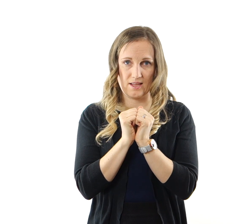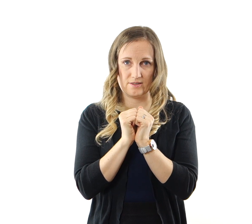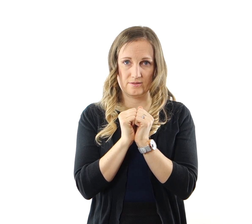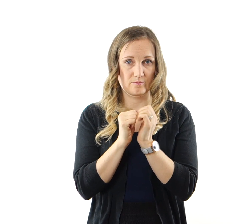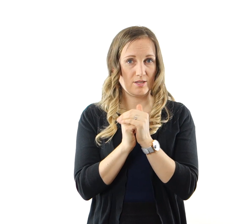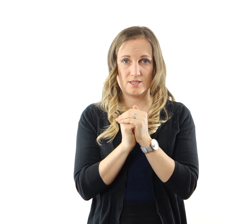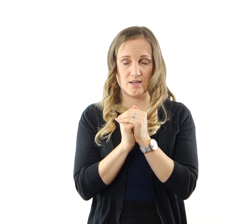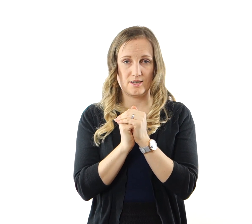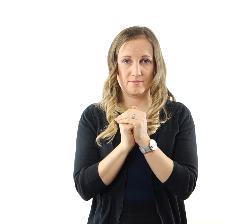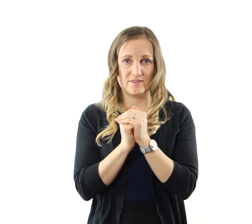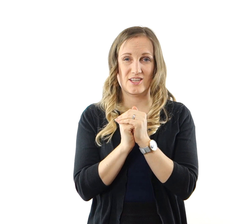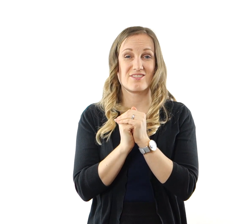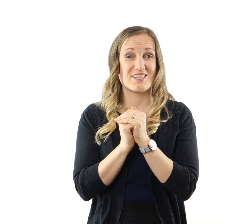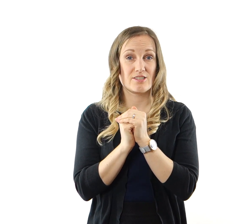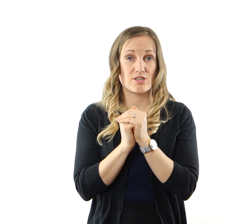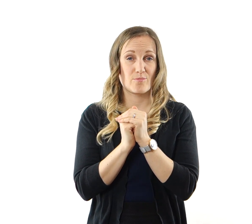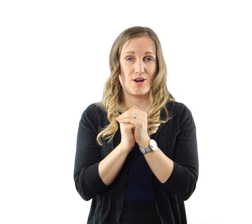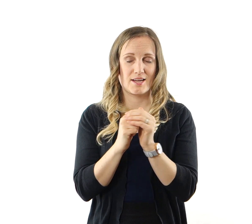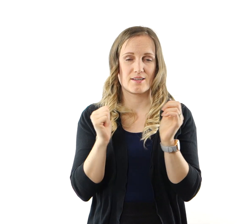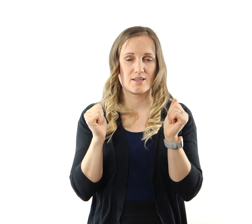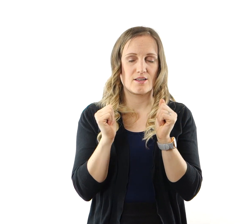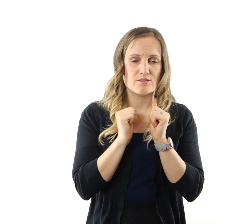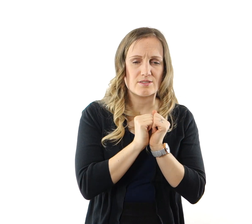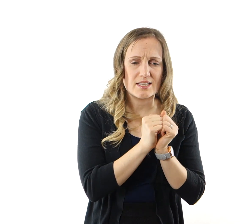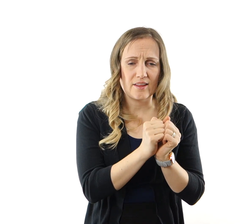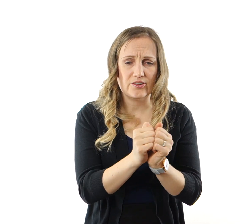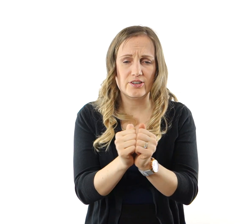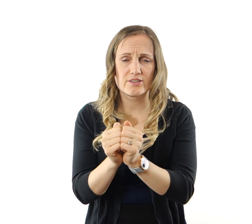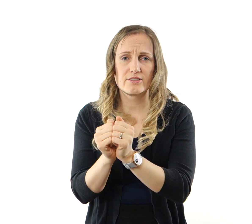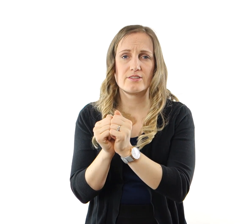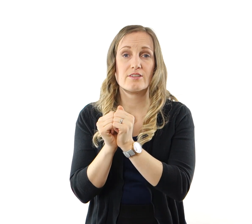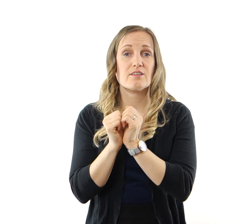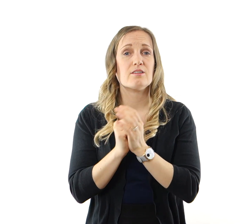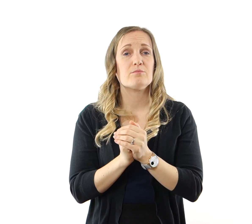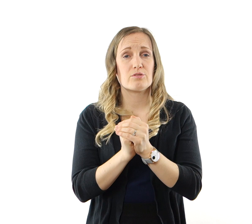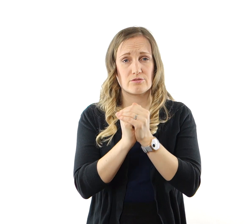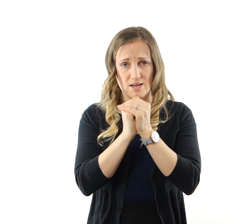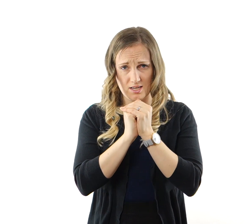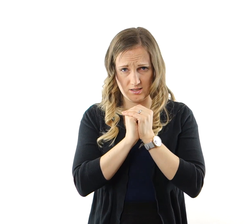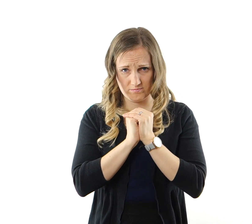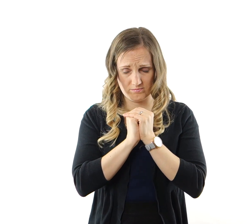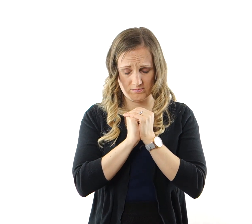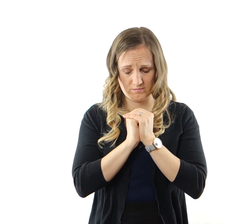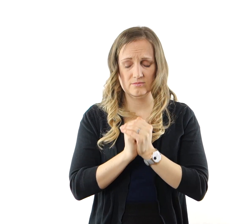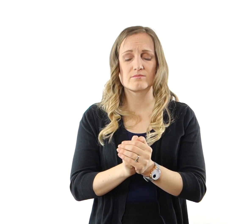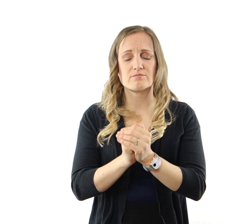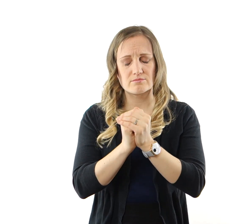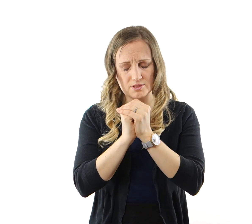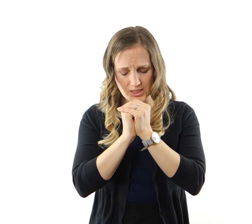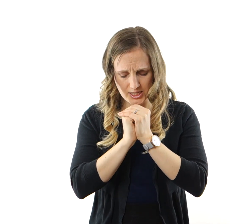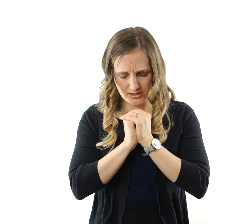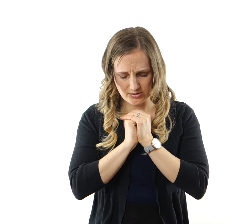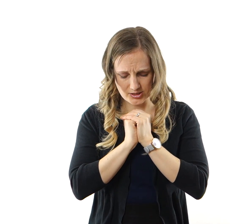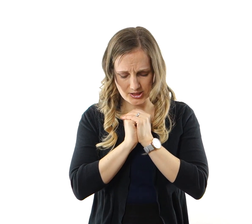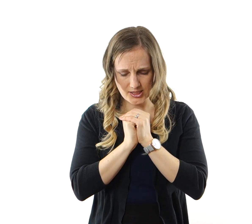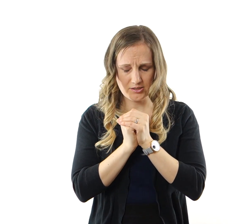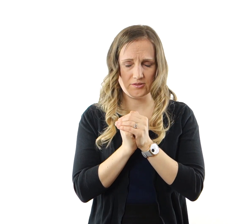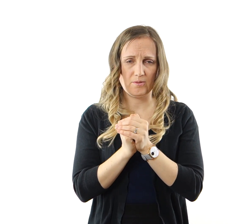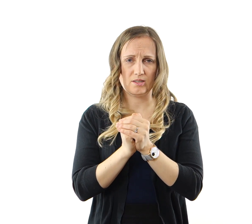together. One's not on top of each other until you start praying. So together, pray. Pray. You can look down if you want to